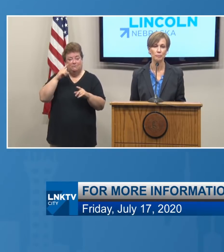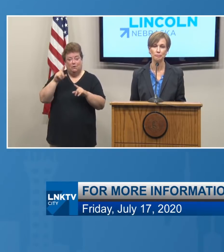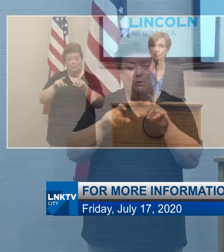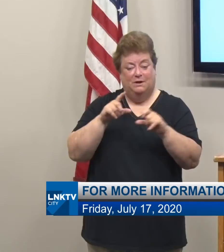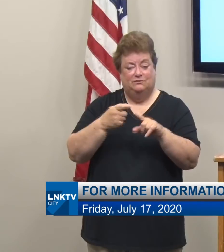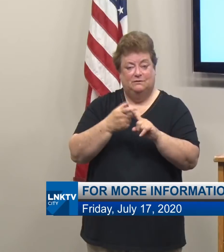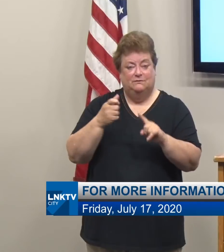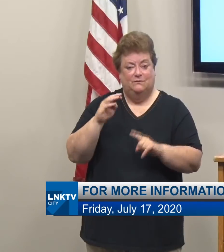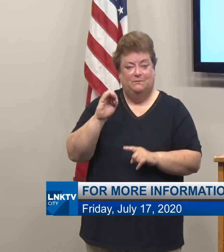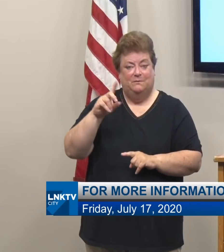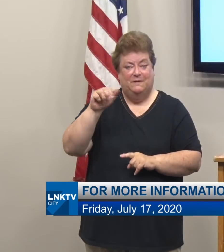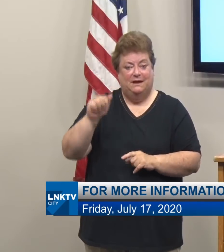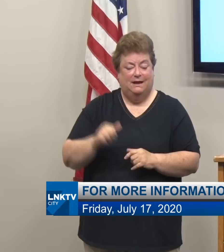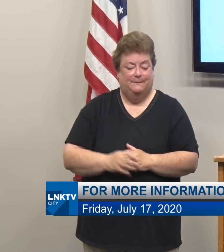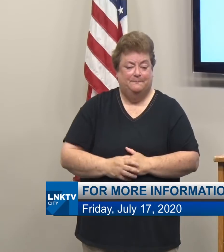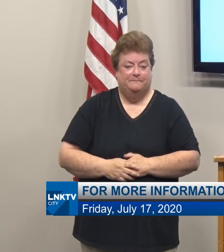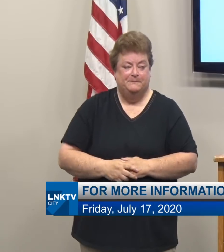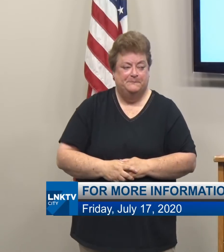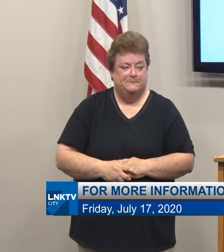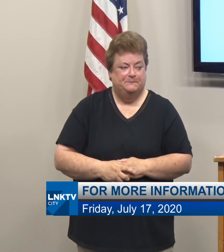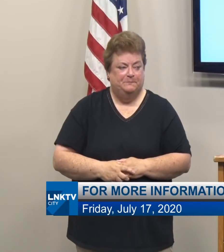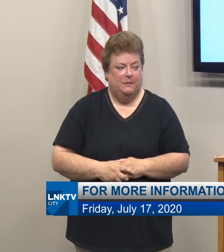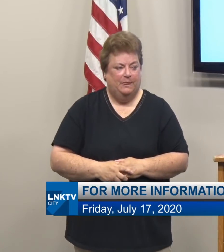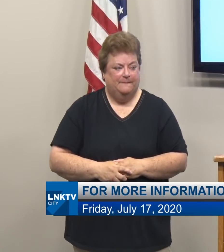from the media.